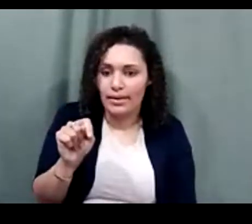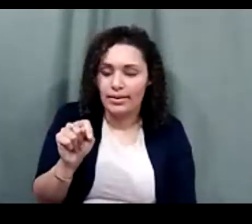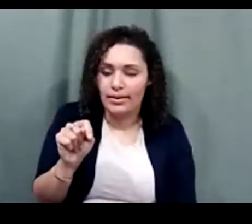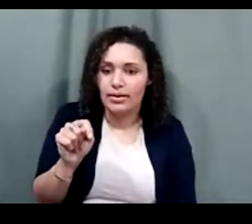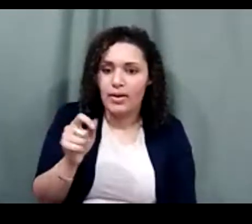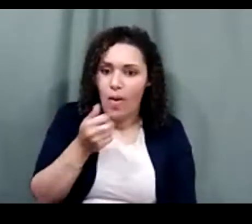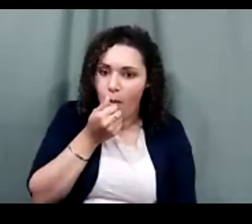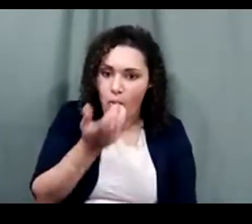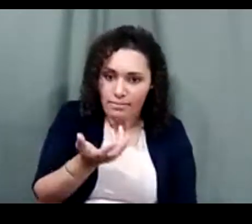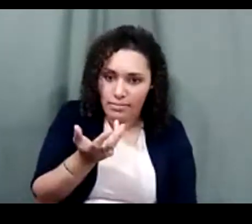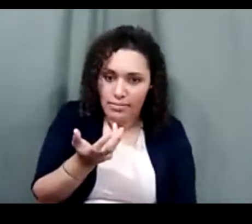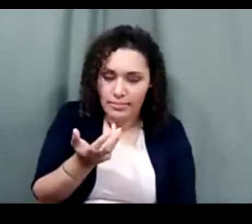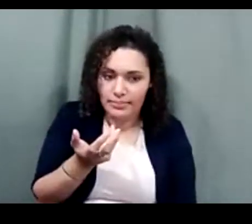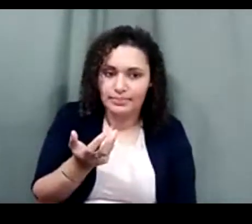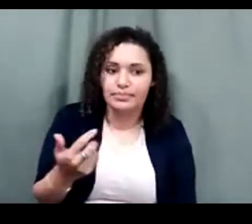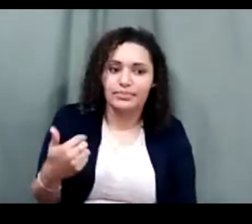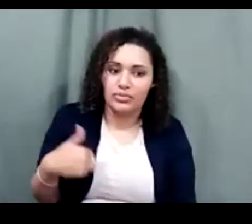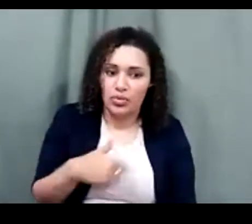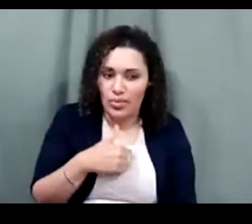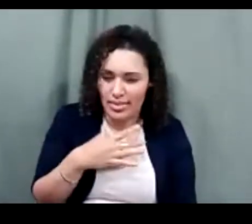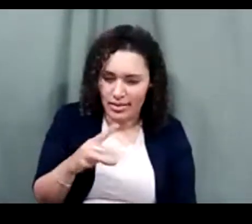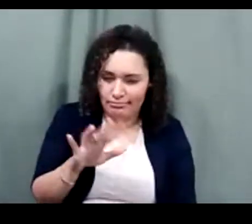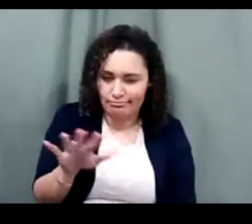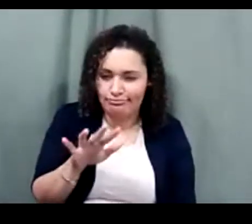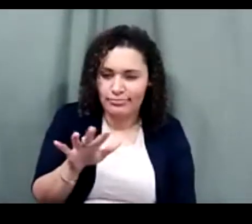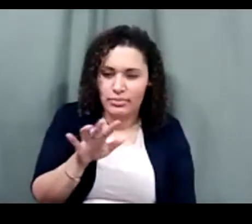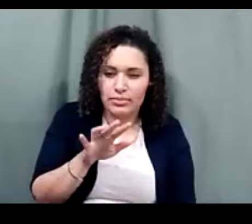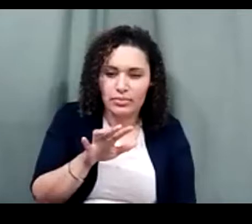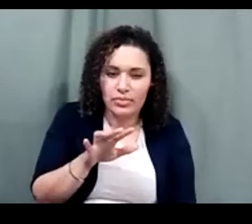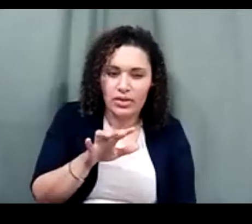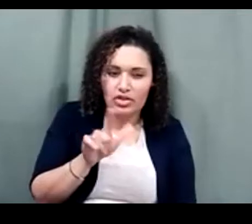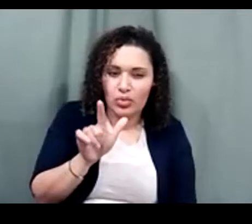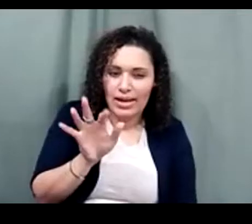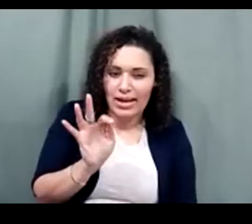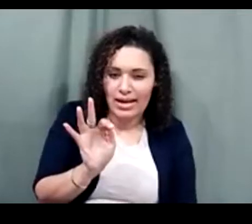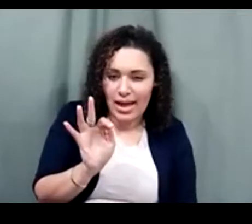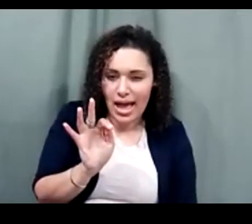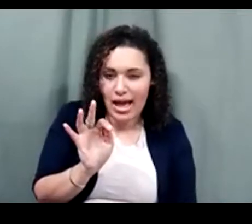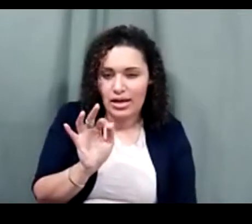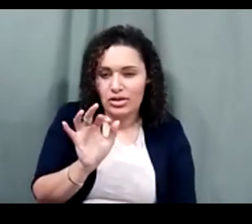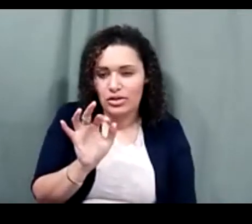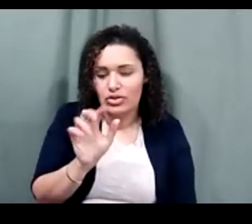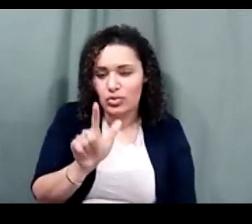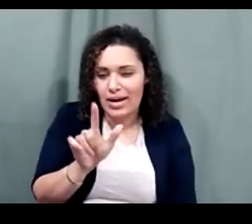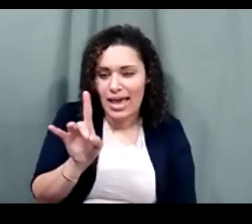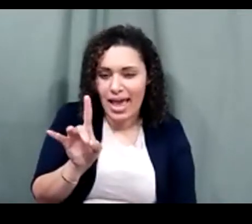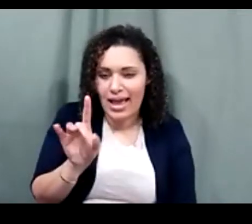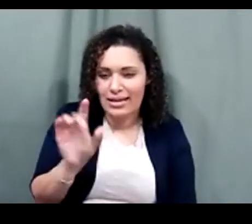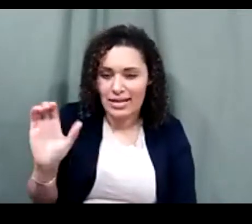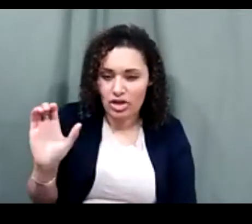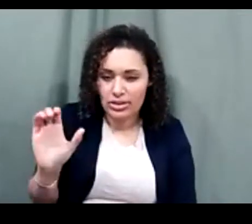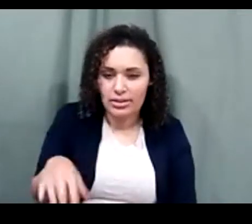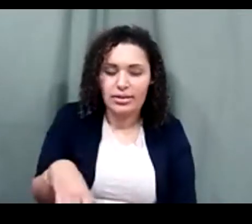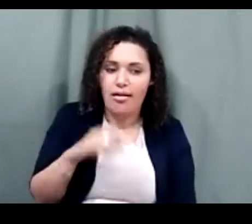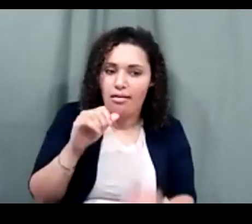warm. We kind of like to be right in 29, 28 Celsius, not above